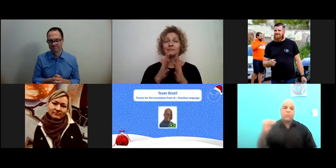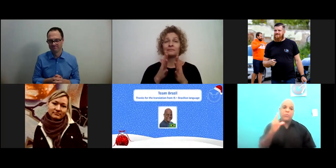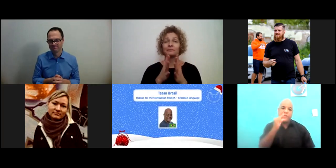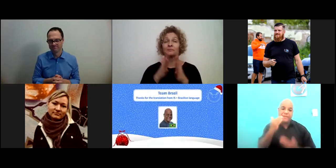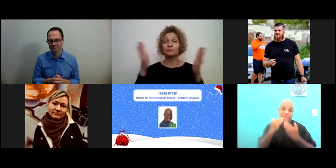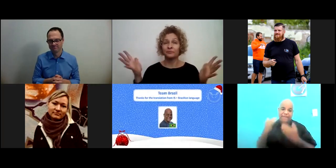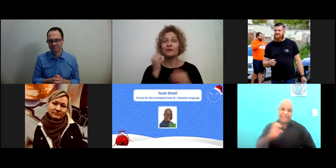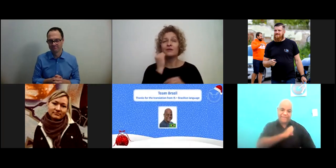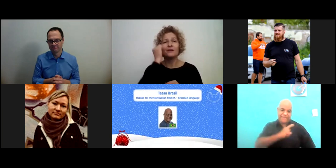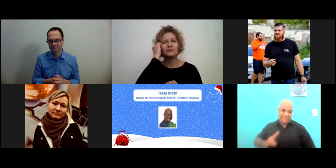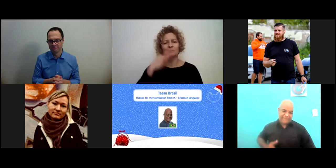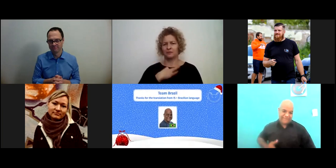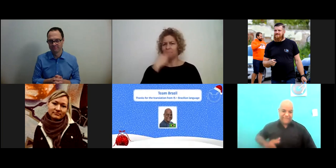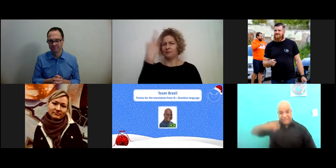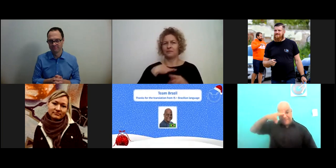Hernan, can we switch?